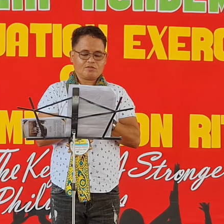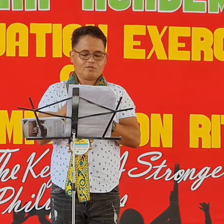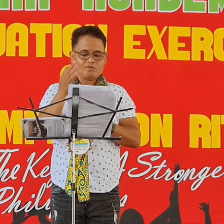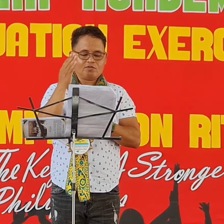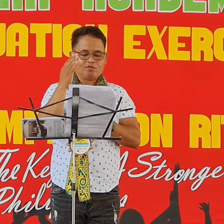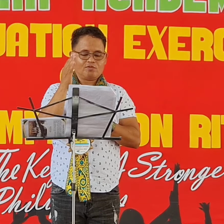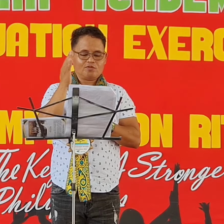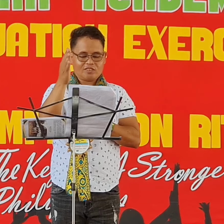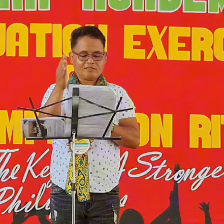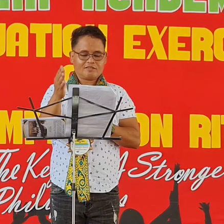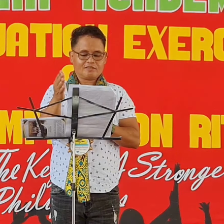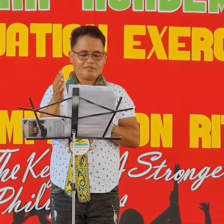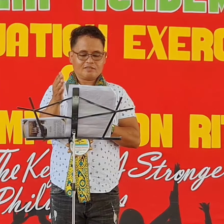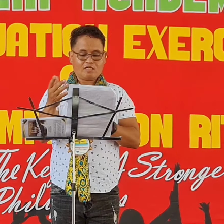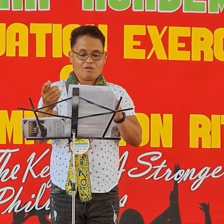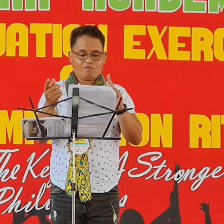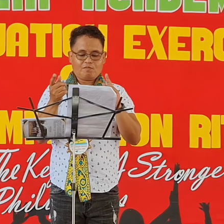Continue to show good habits.